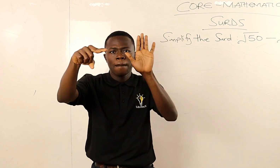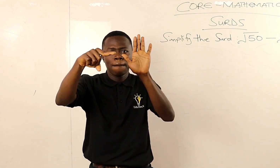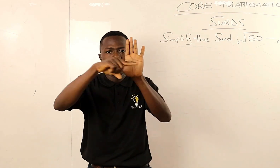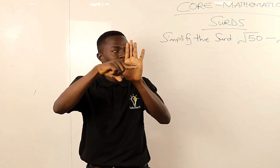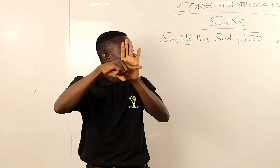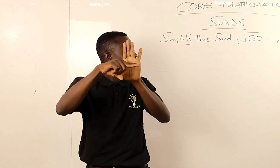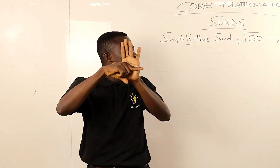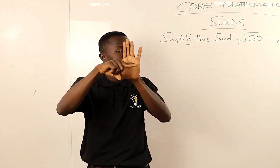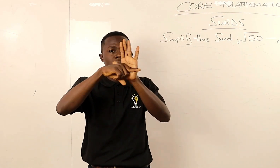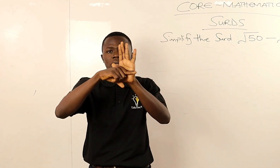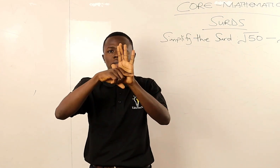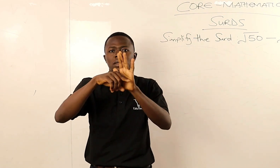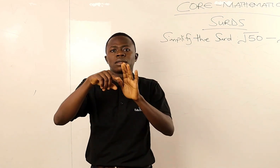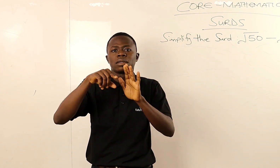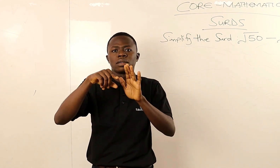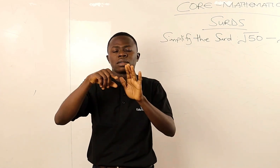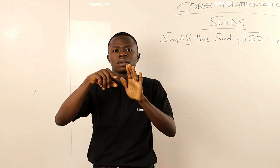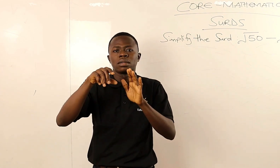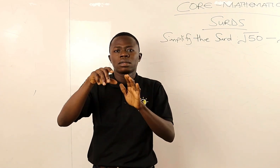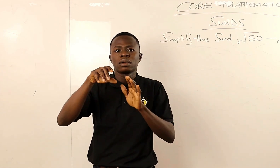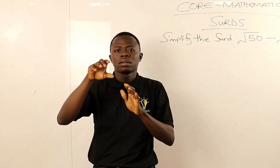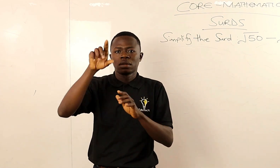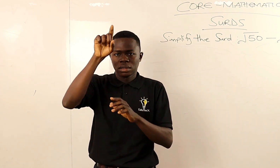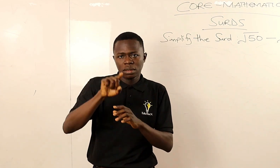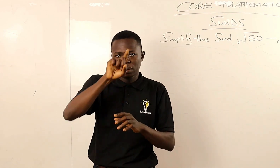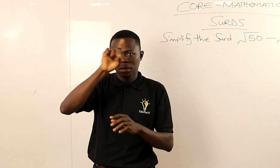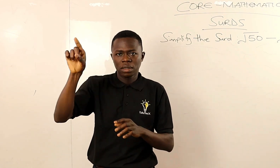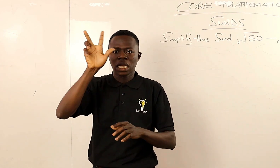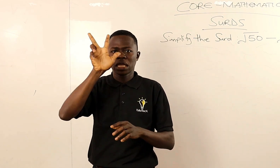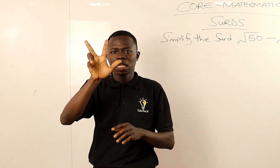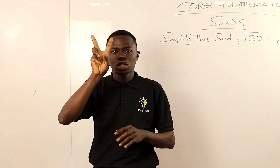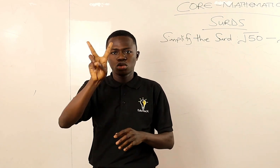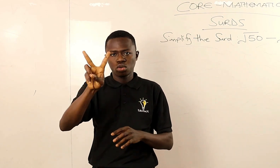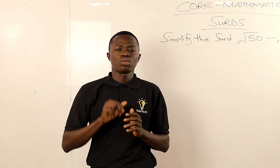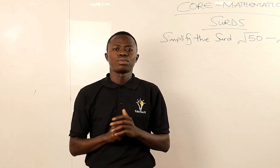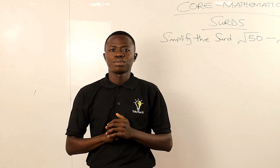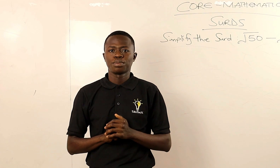square root of 50 minus square root of 32.